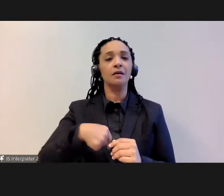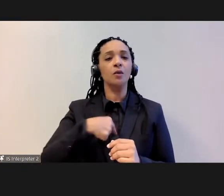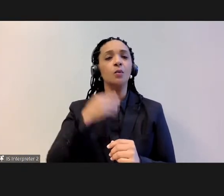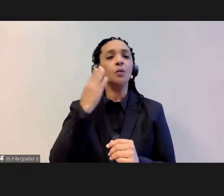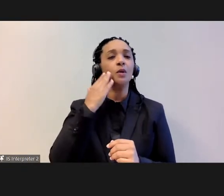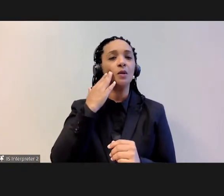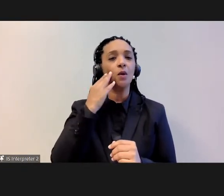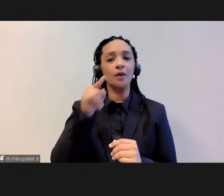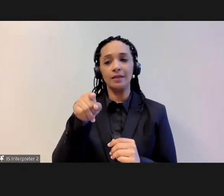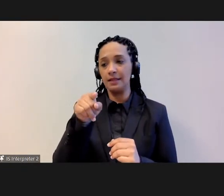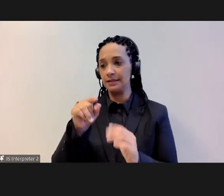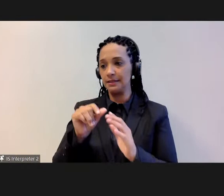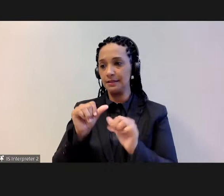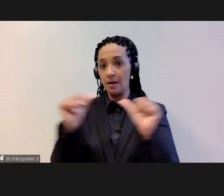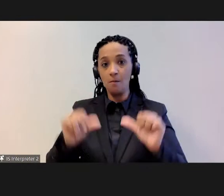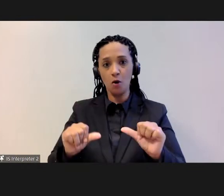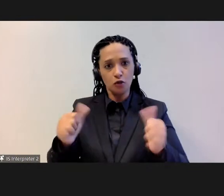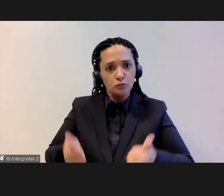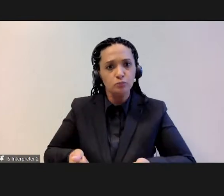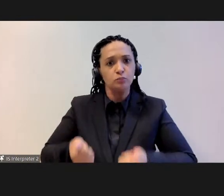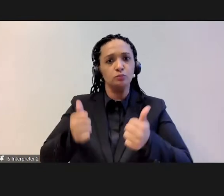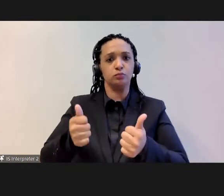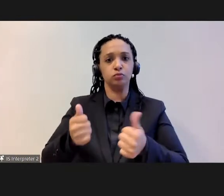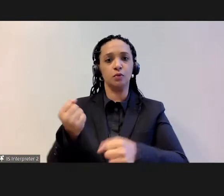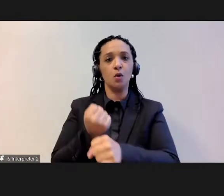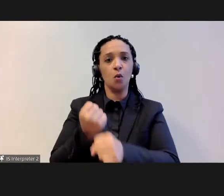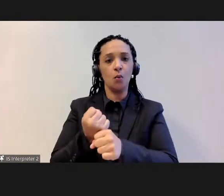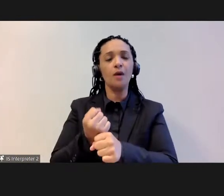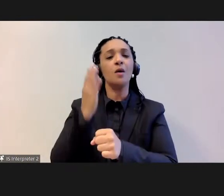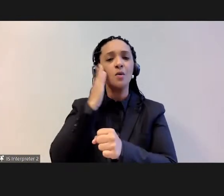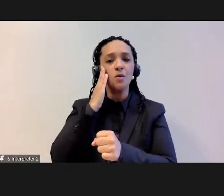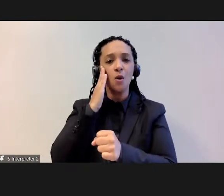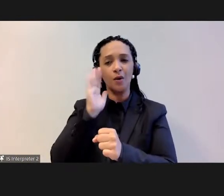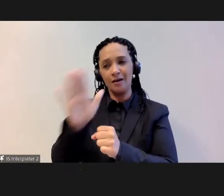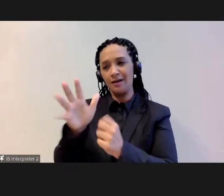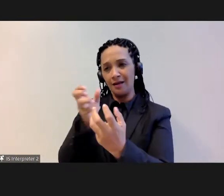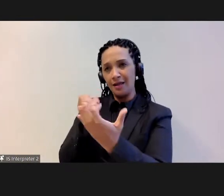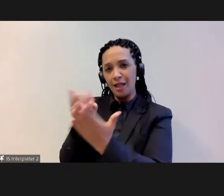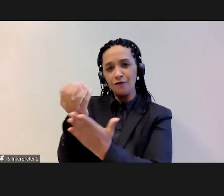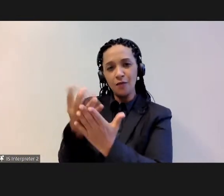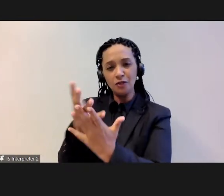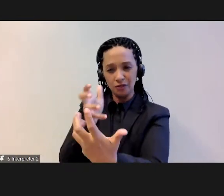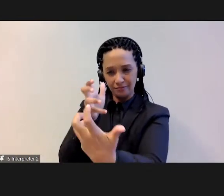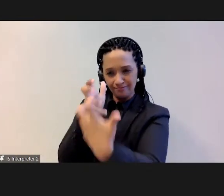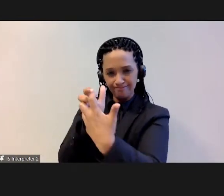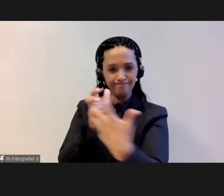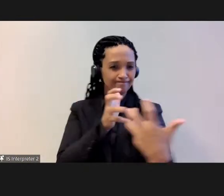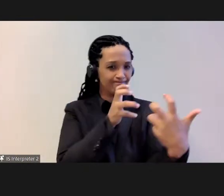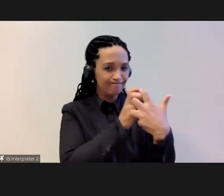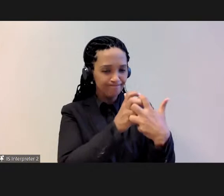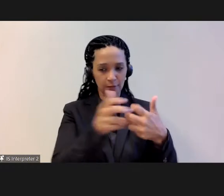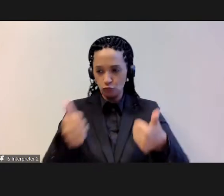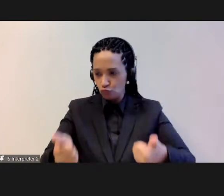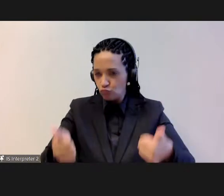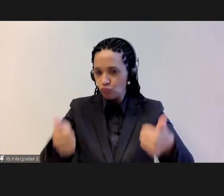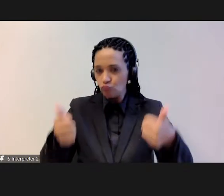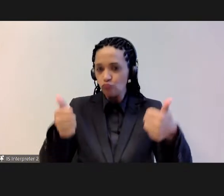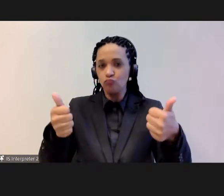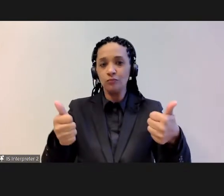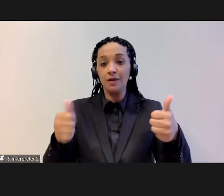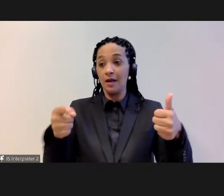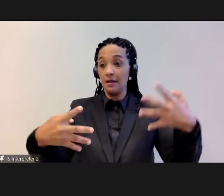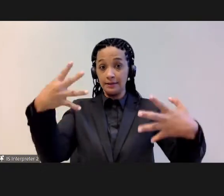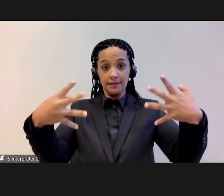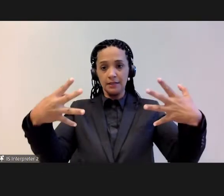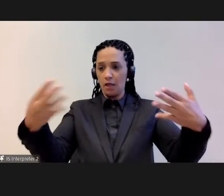more agile, contextual information being gathered, data being gathered, which can be utilized